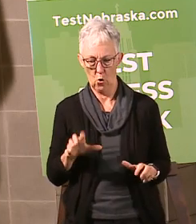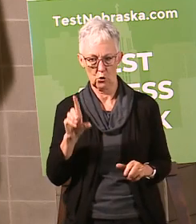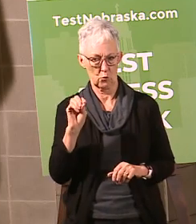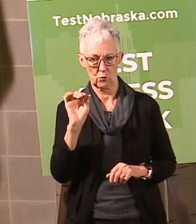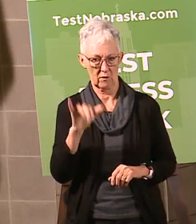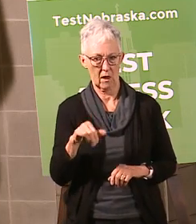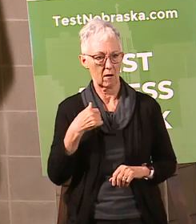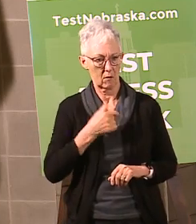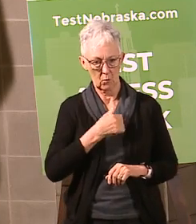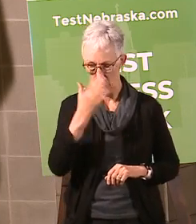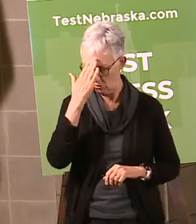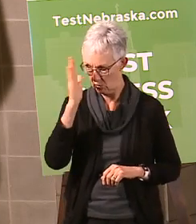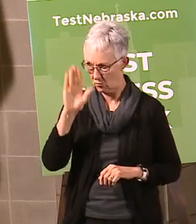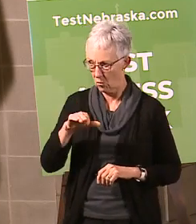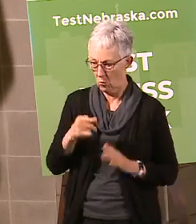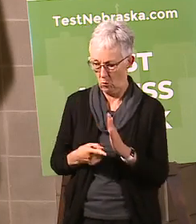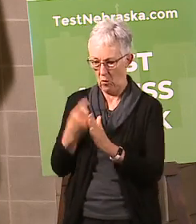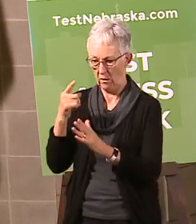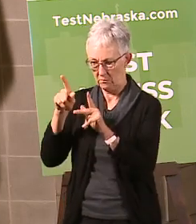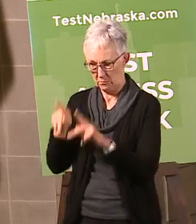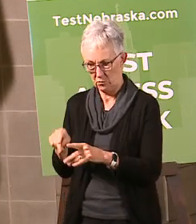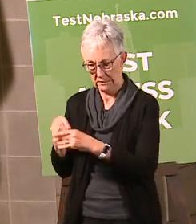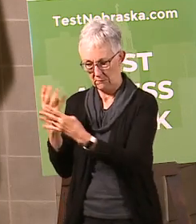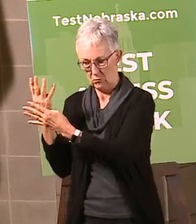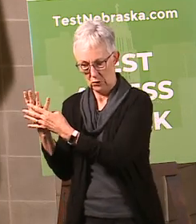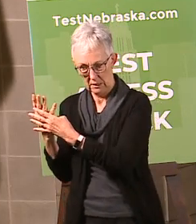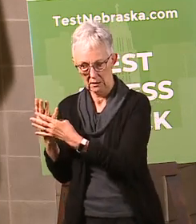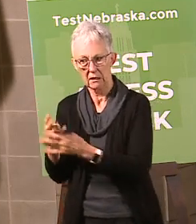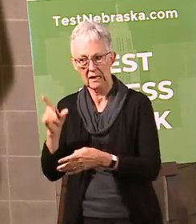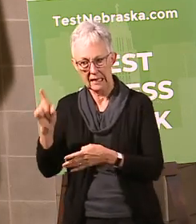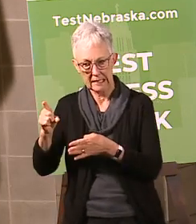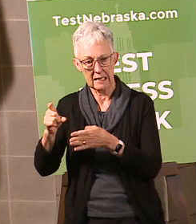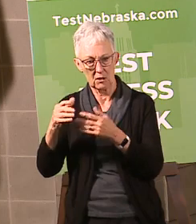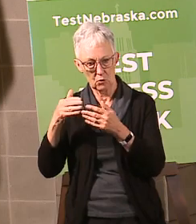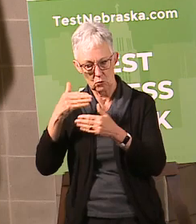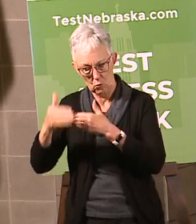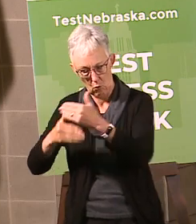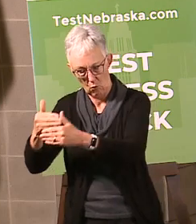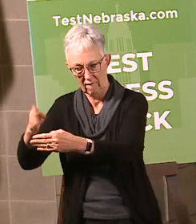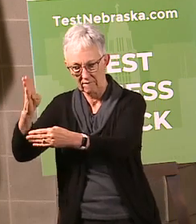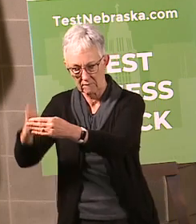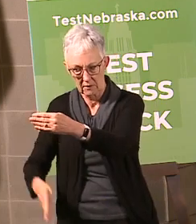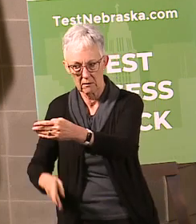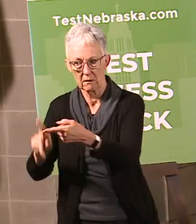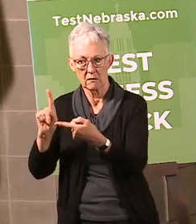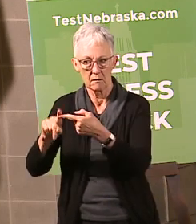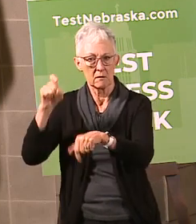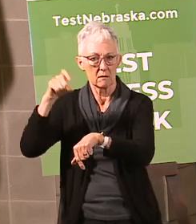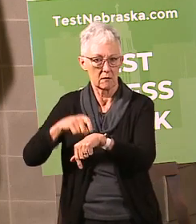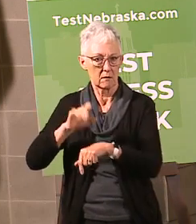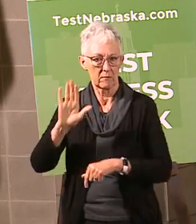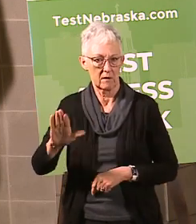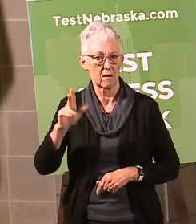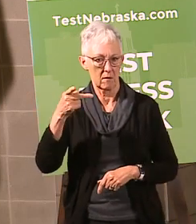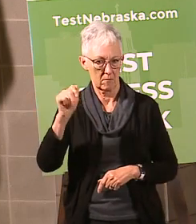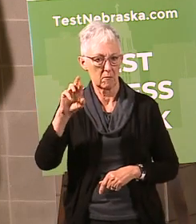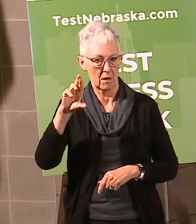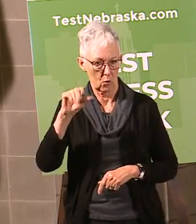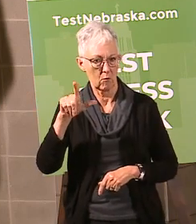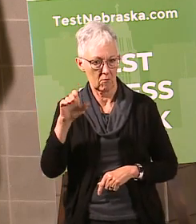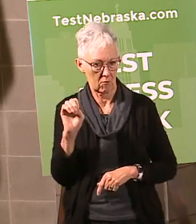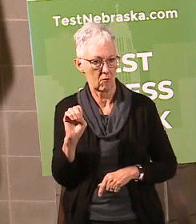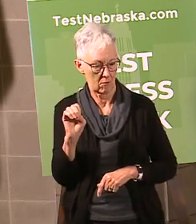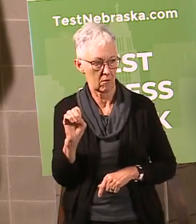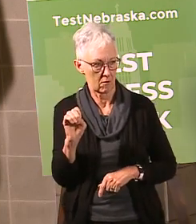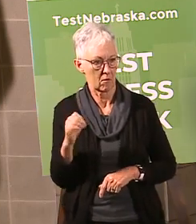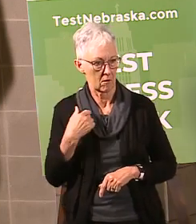So if they need certain anger management training or sex offender training, all those sort of things, we